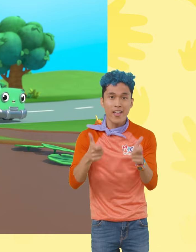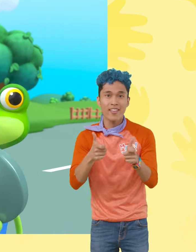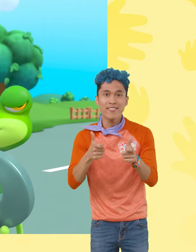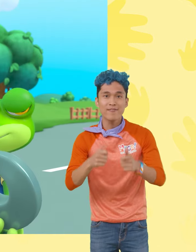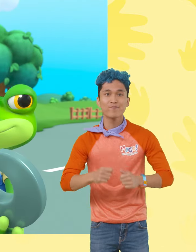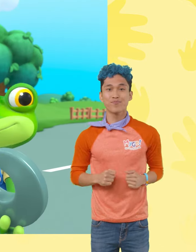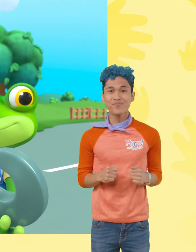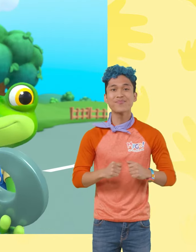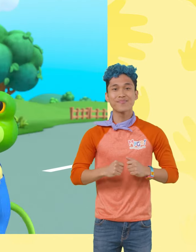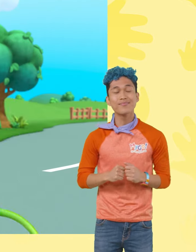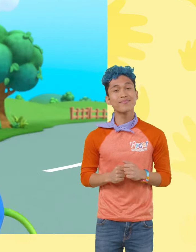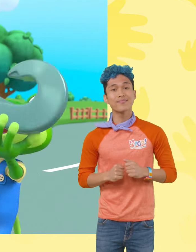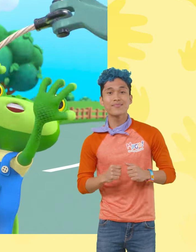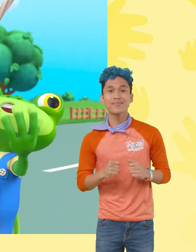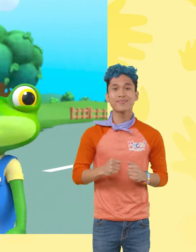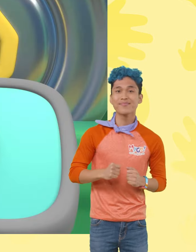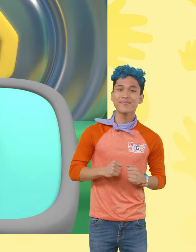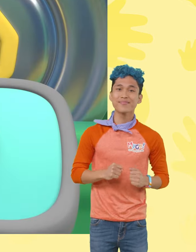fast.